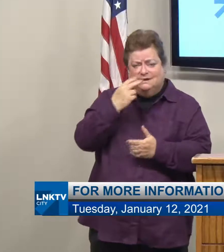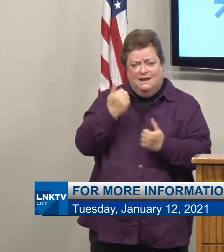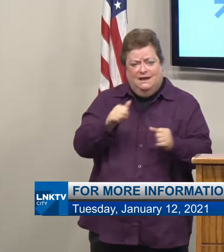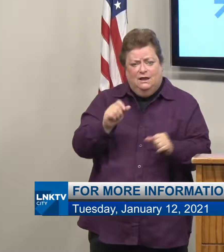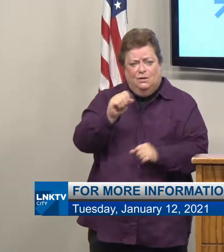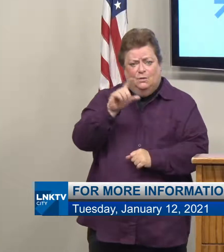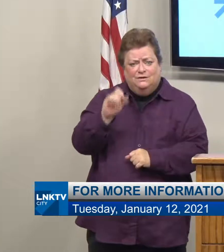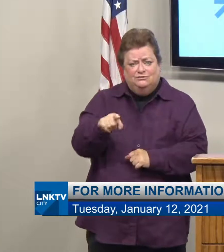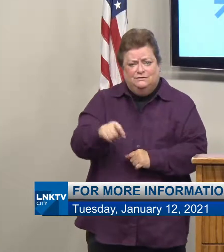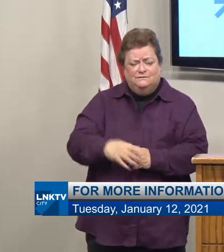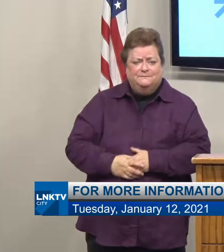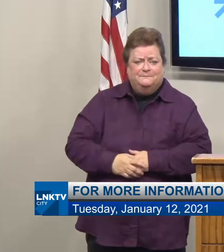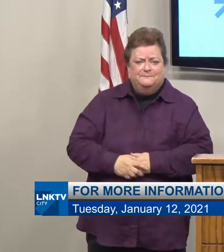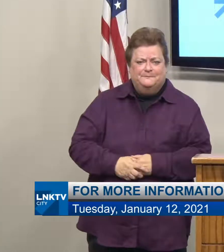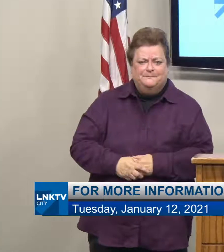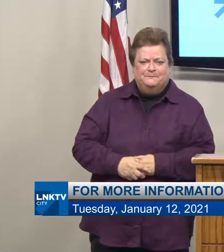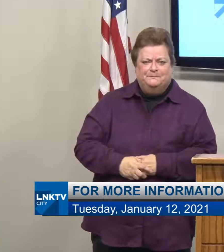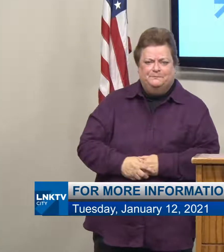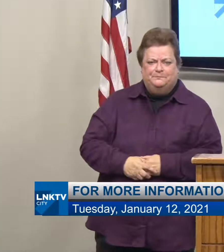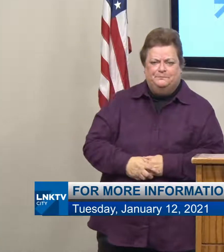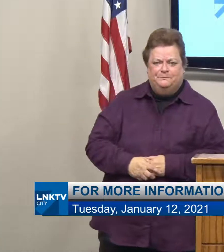questions.